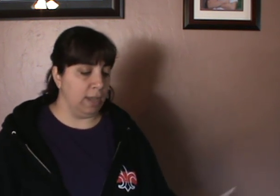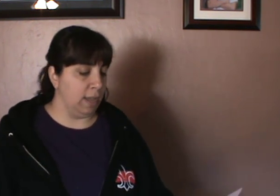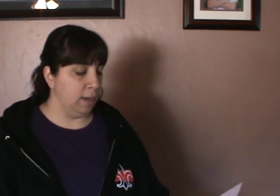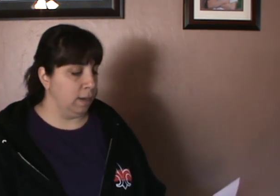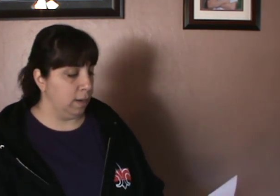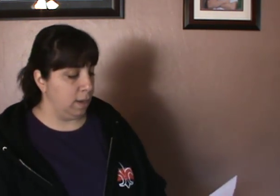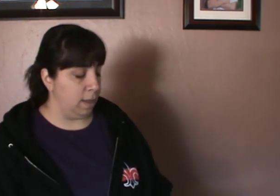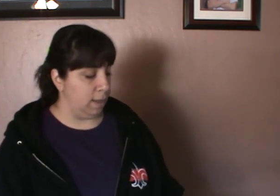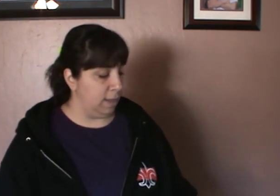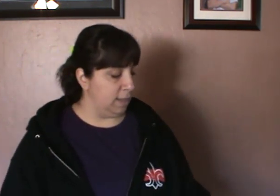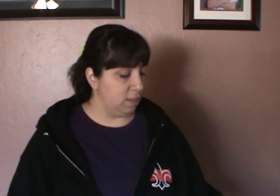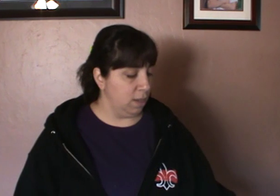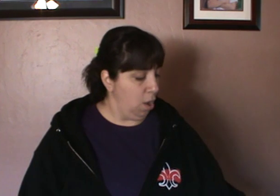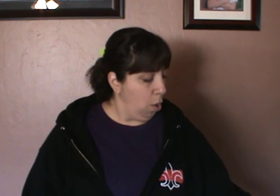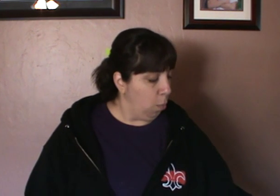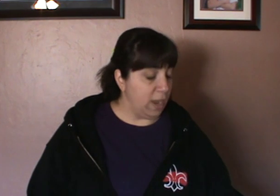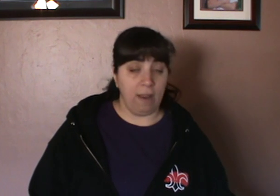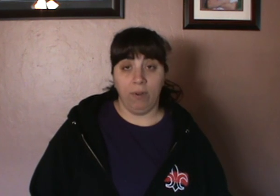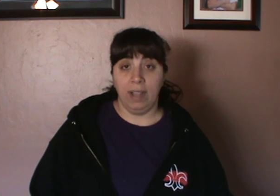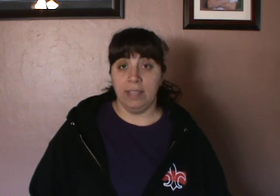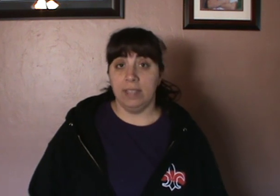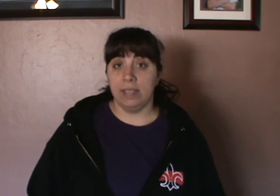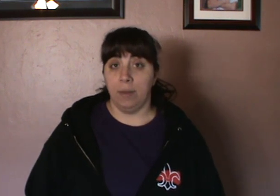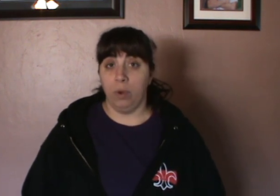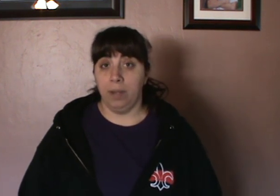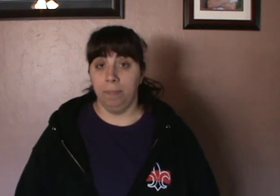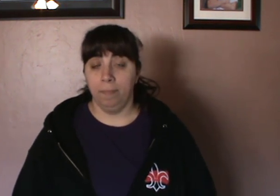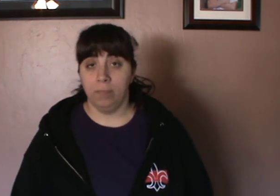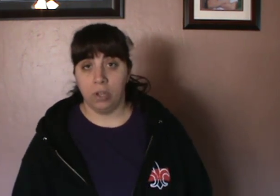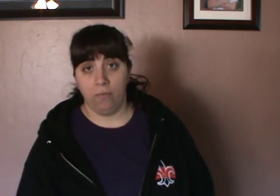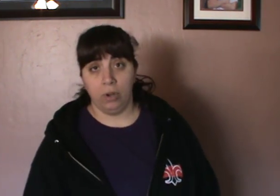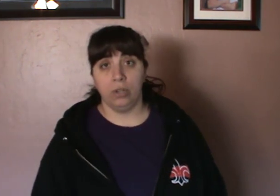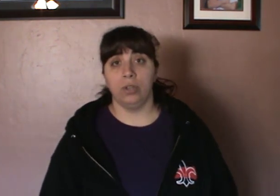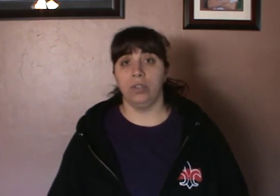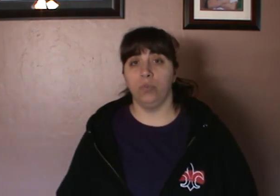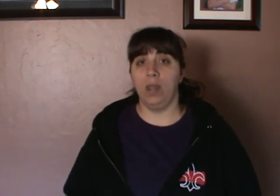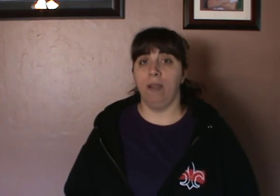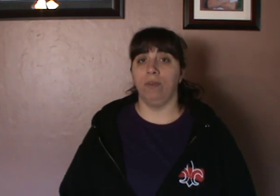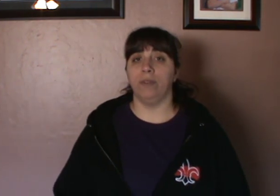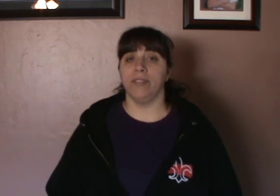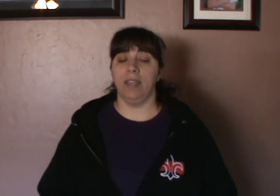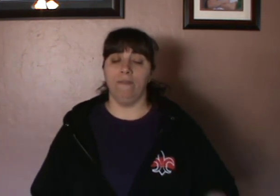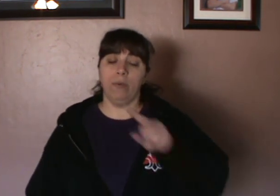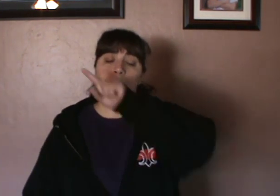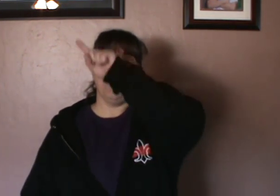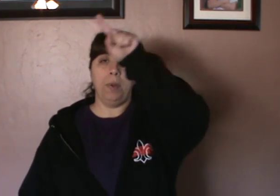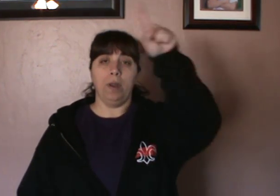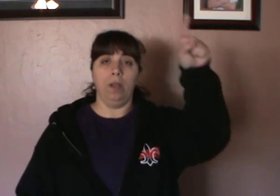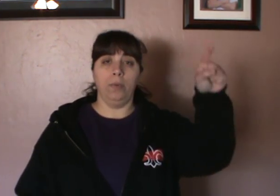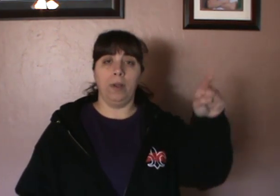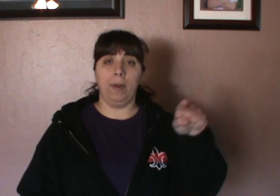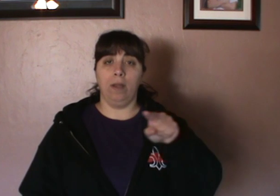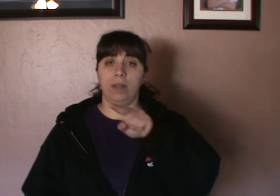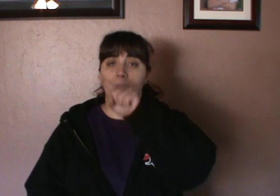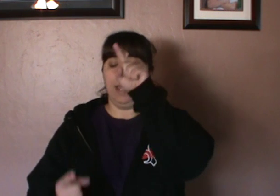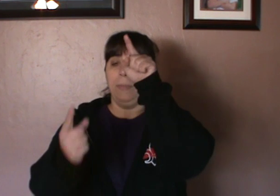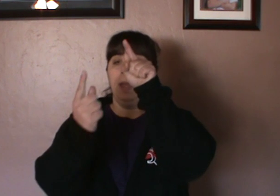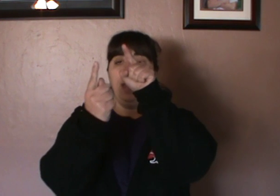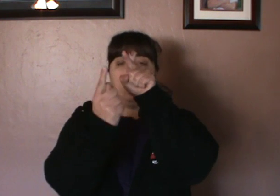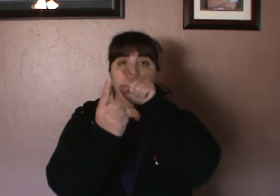line is, whenever I see someone. So first, it's whenever. It's like if you were going all the way around a time and you